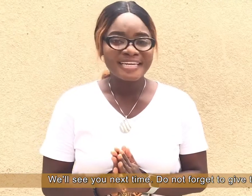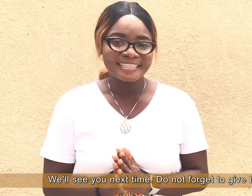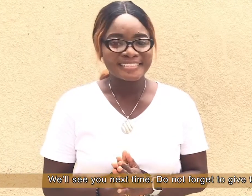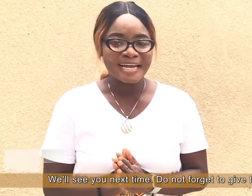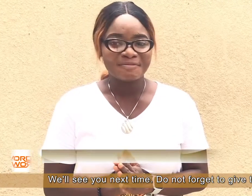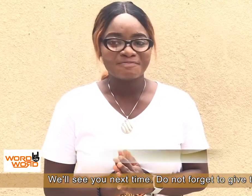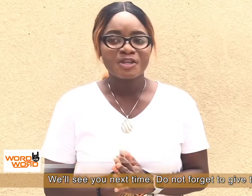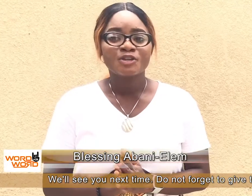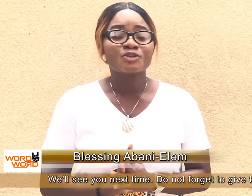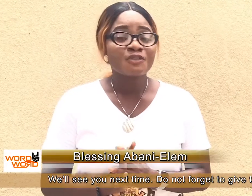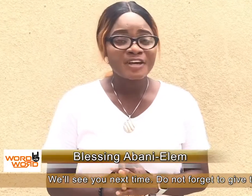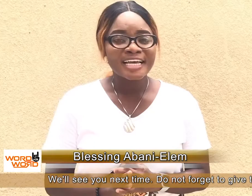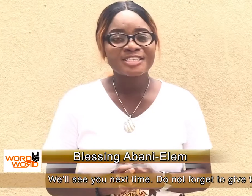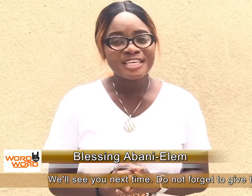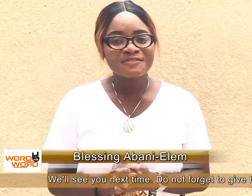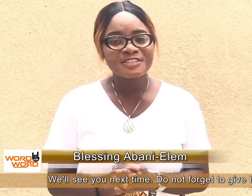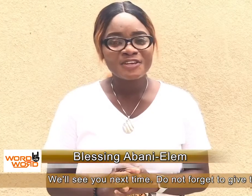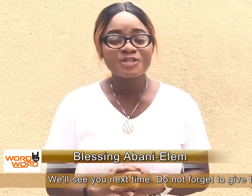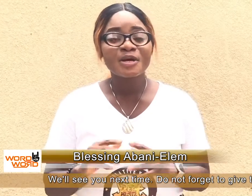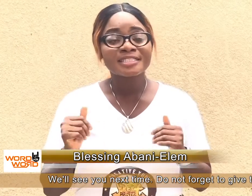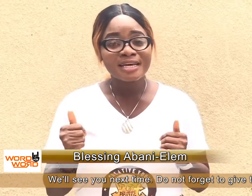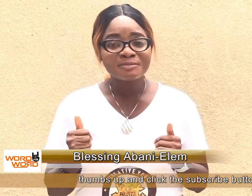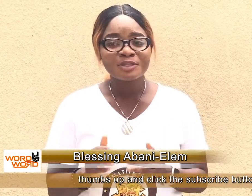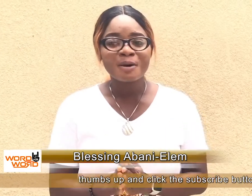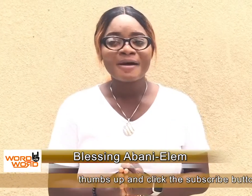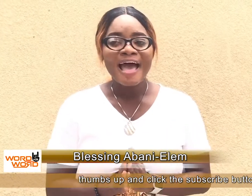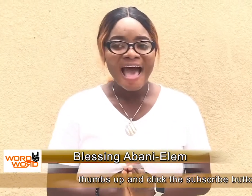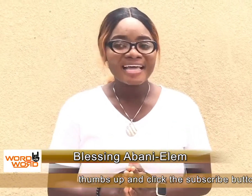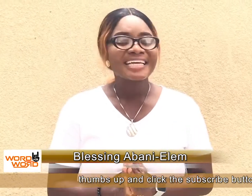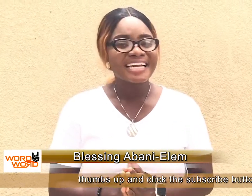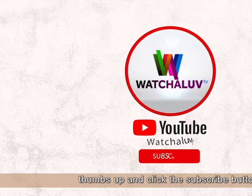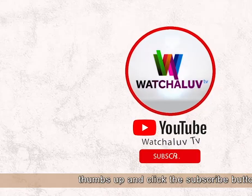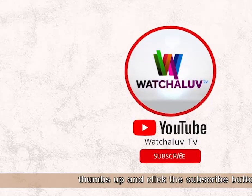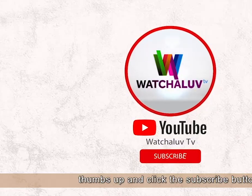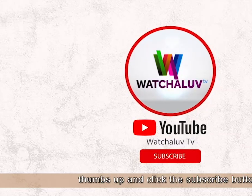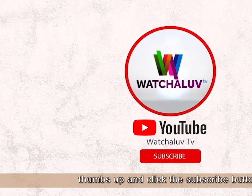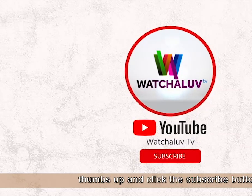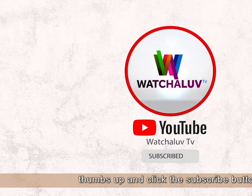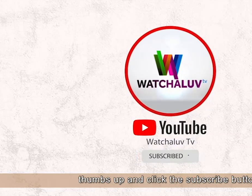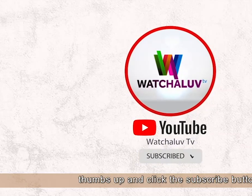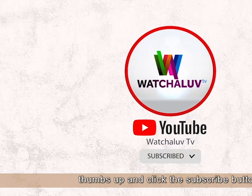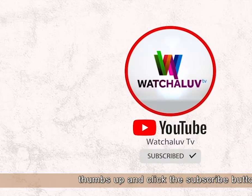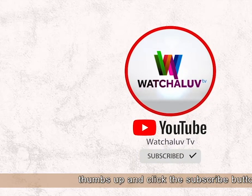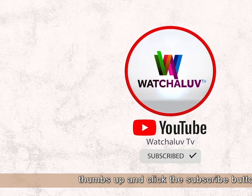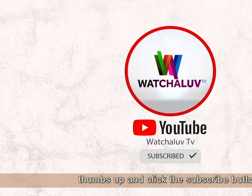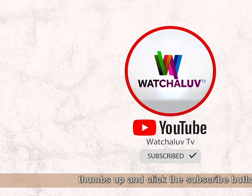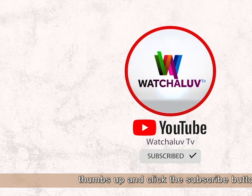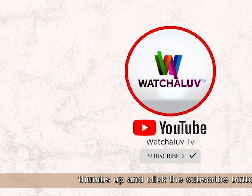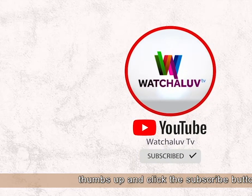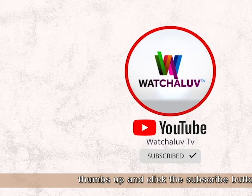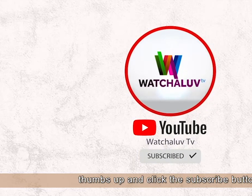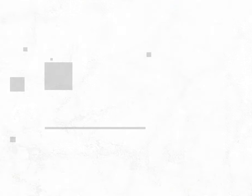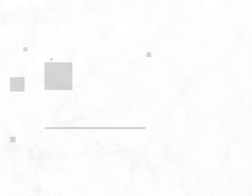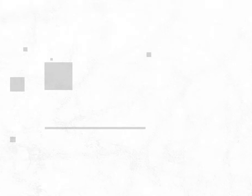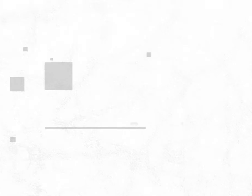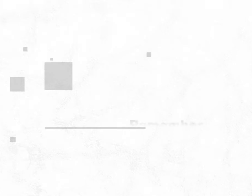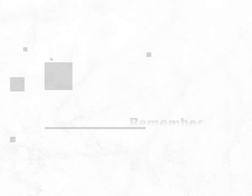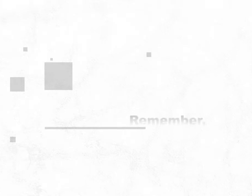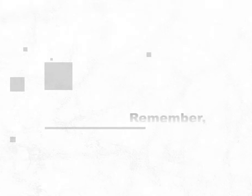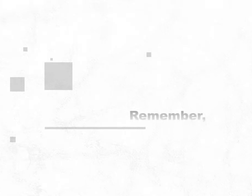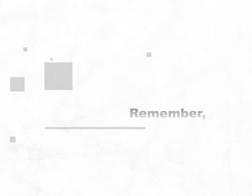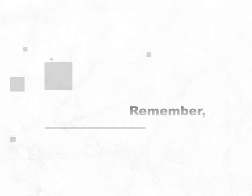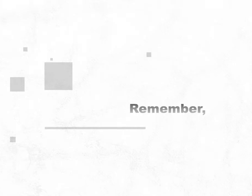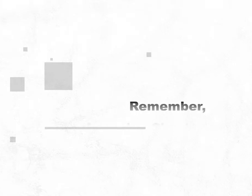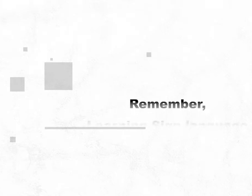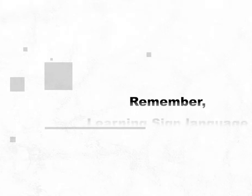See you next time. Do not forget to give this video a thumbs up and click the subscription button. Bye.